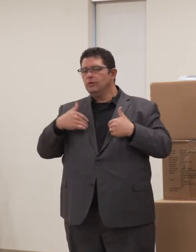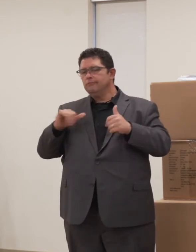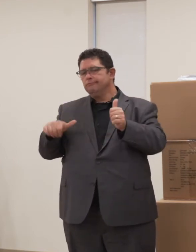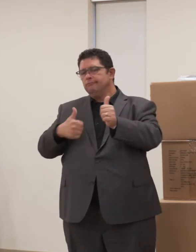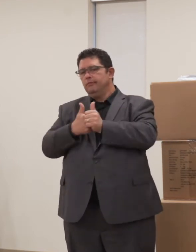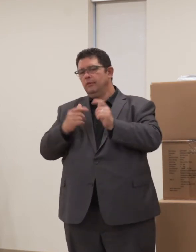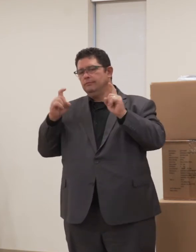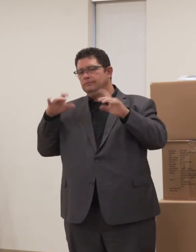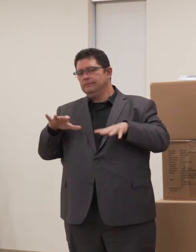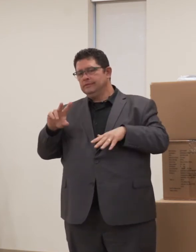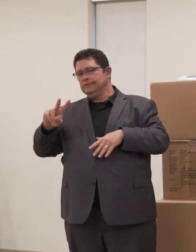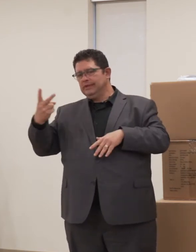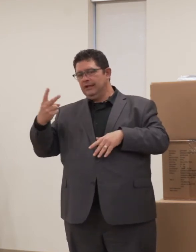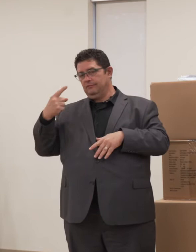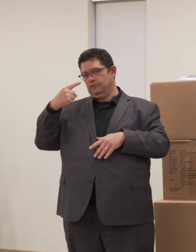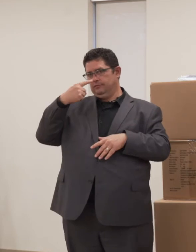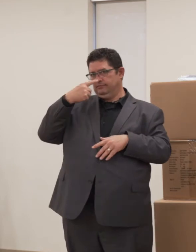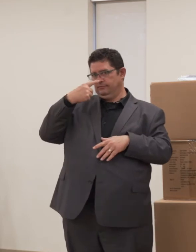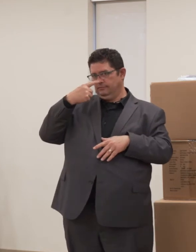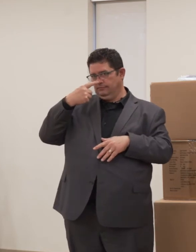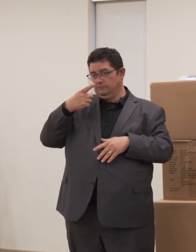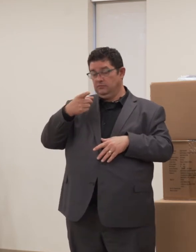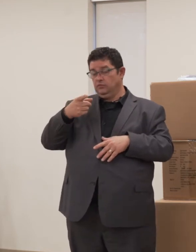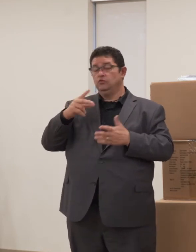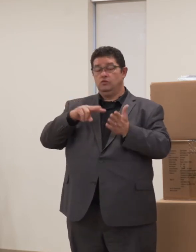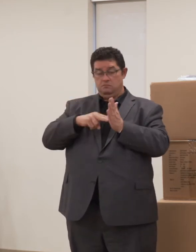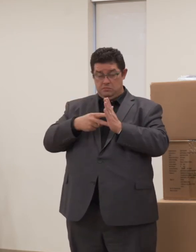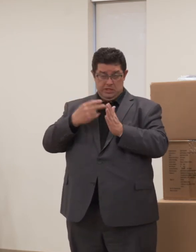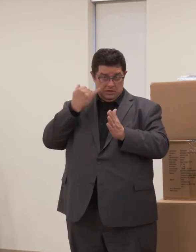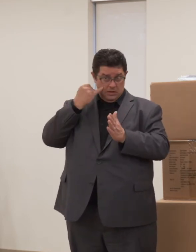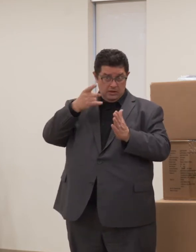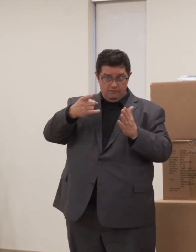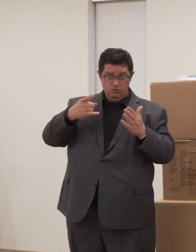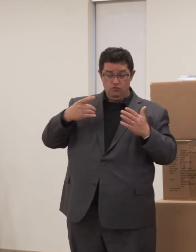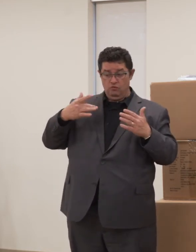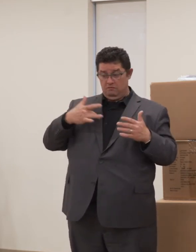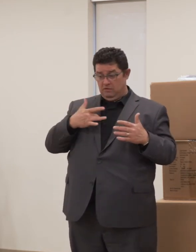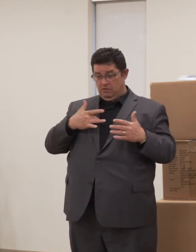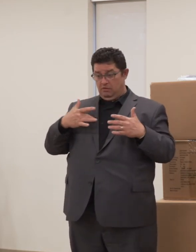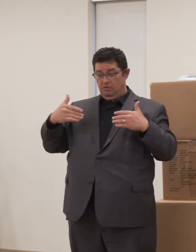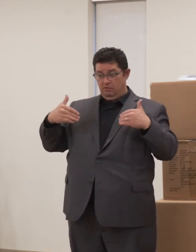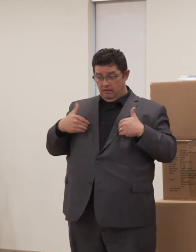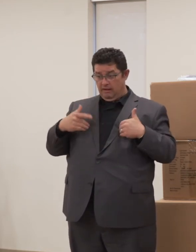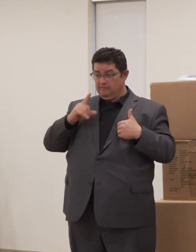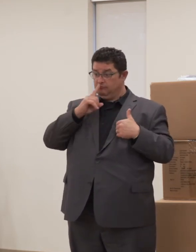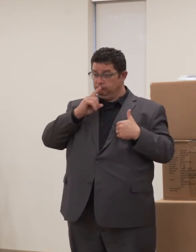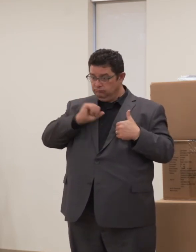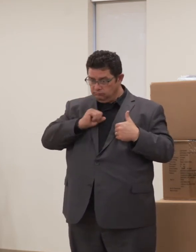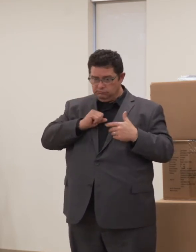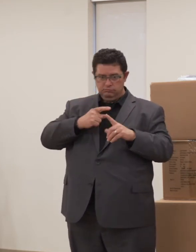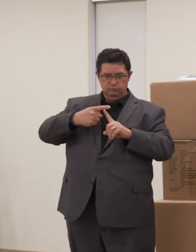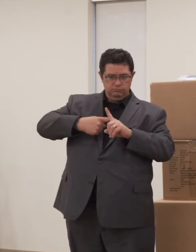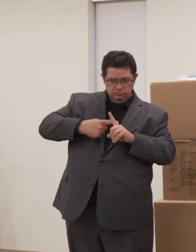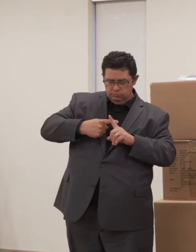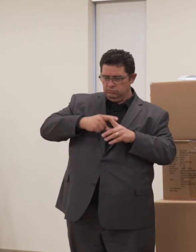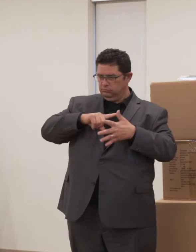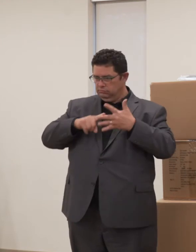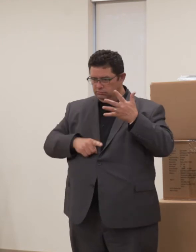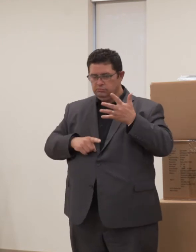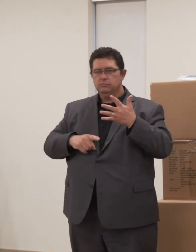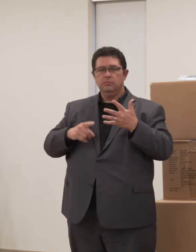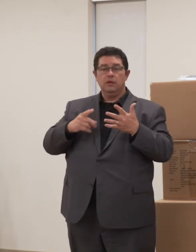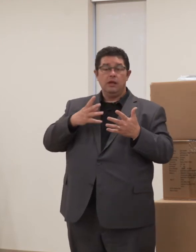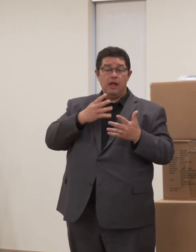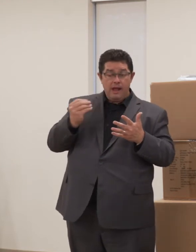test. That means if you have symptoms and you have a negative rapid test, that test may not